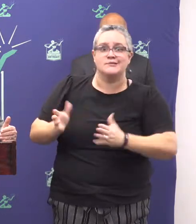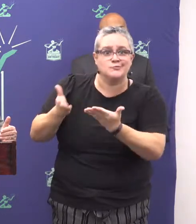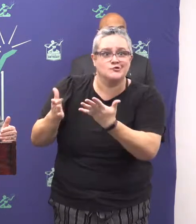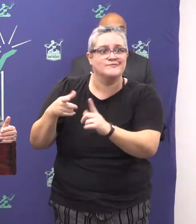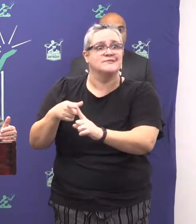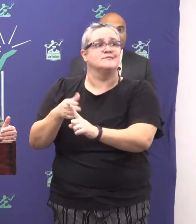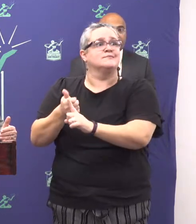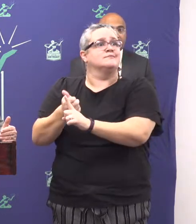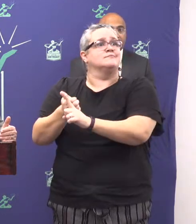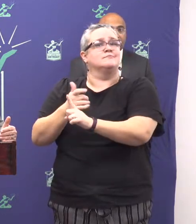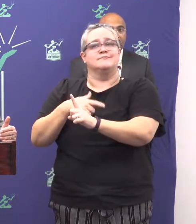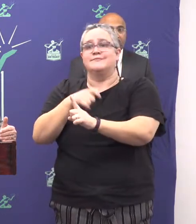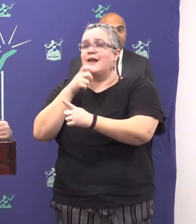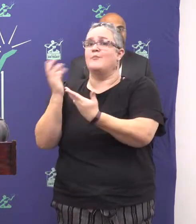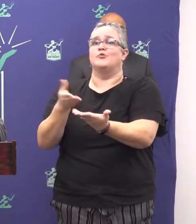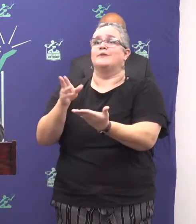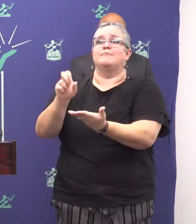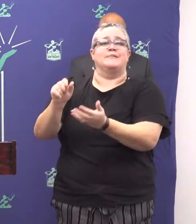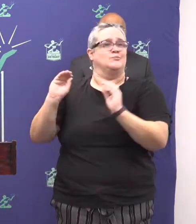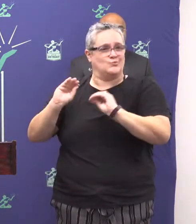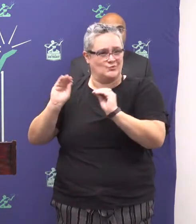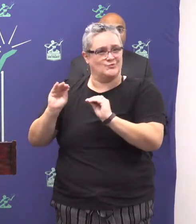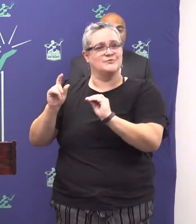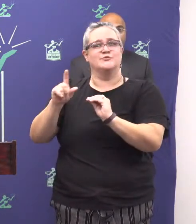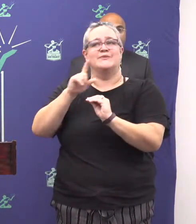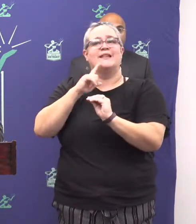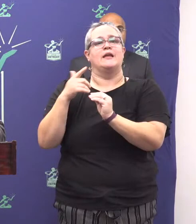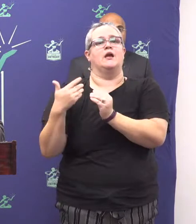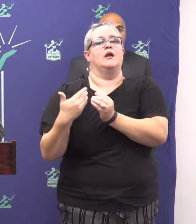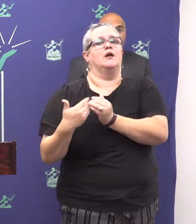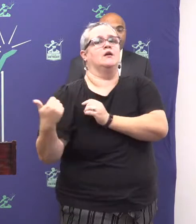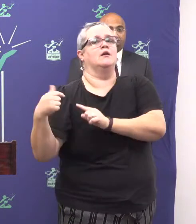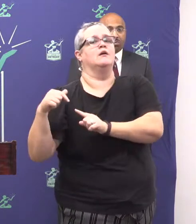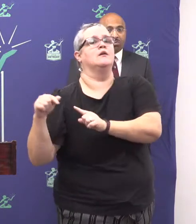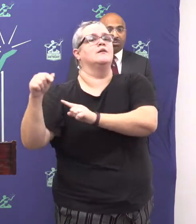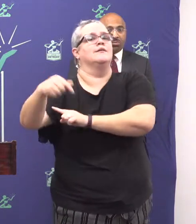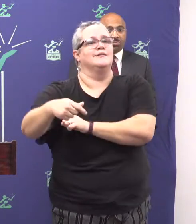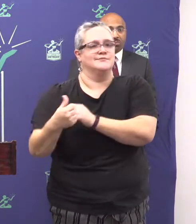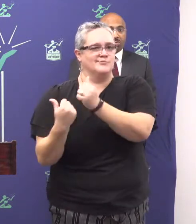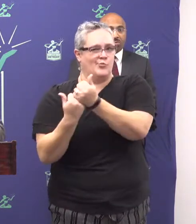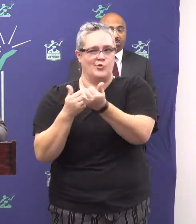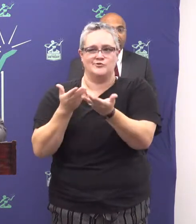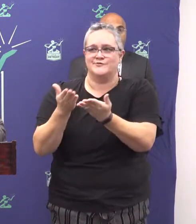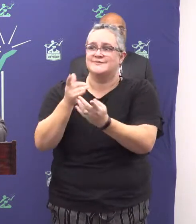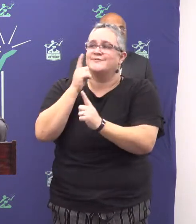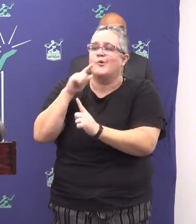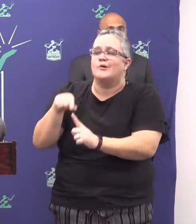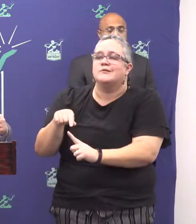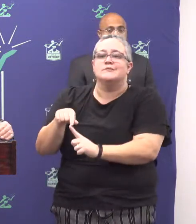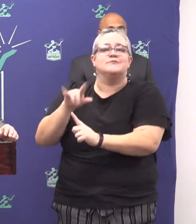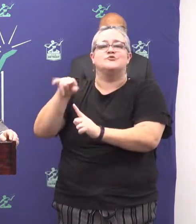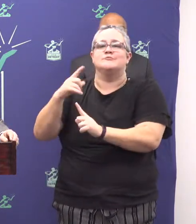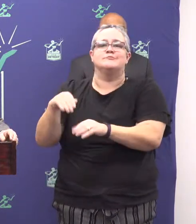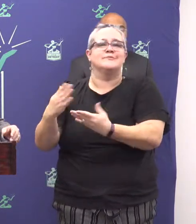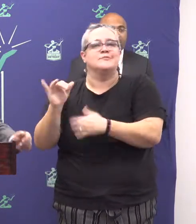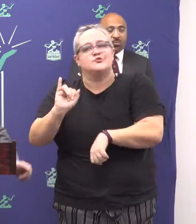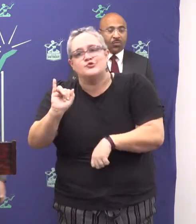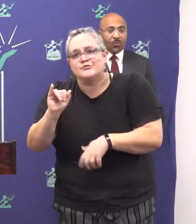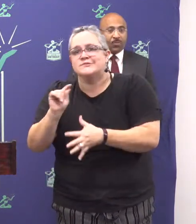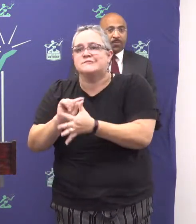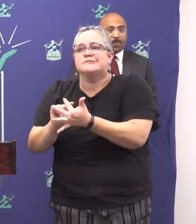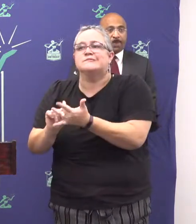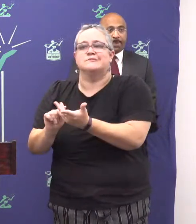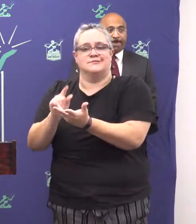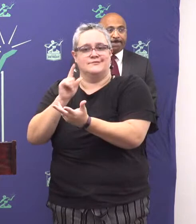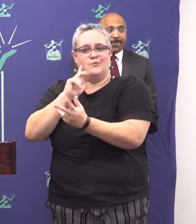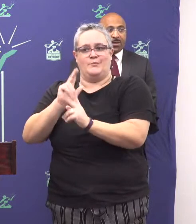Transdev wasn't going to bring you the buses. They had a peripheral support service for insurance and a couple other things for the people